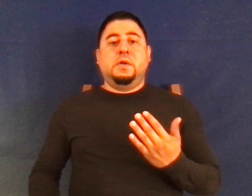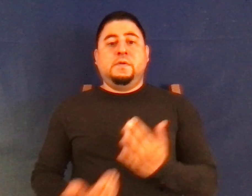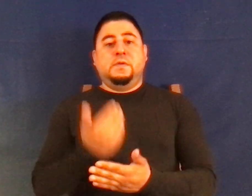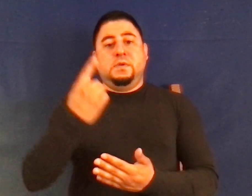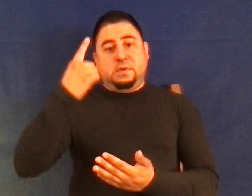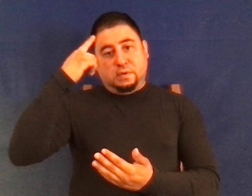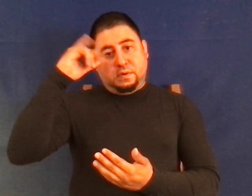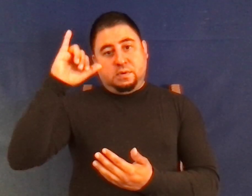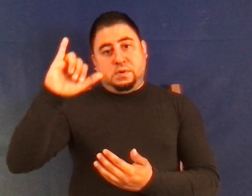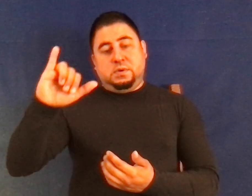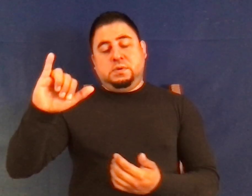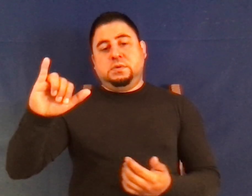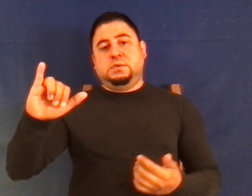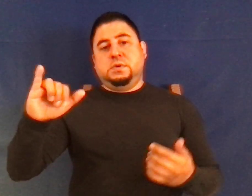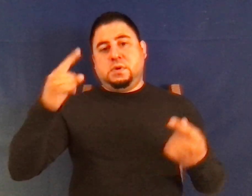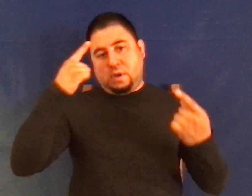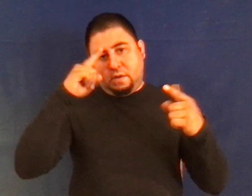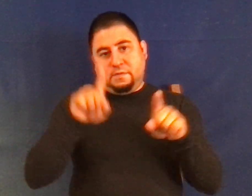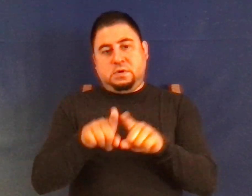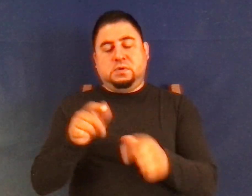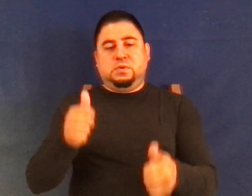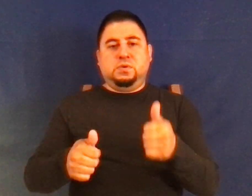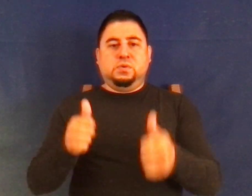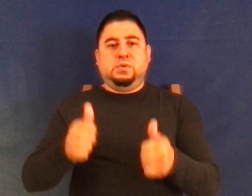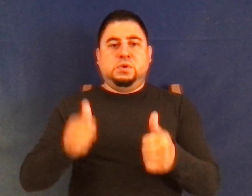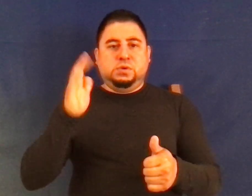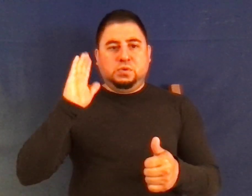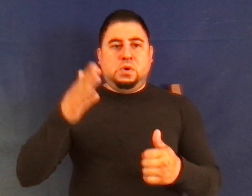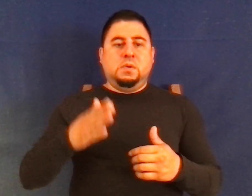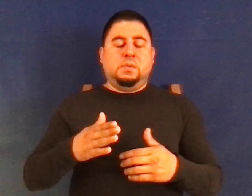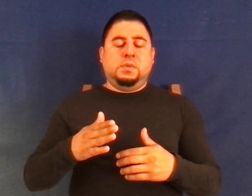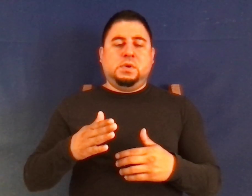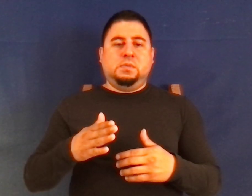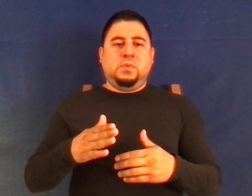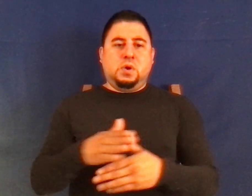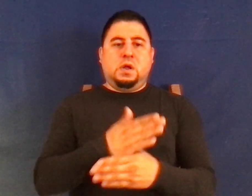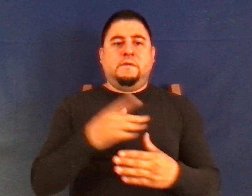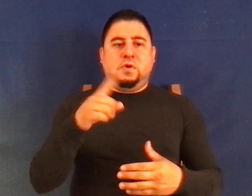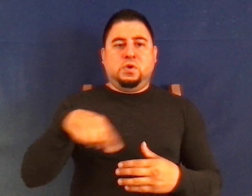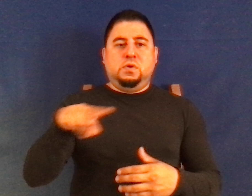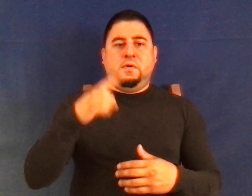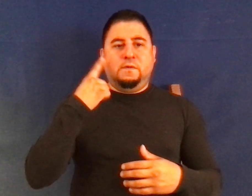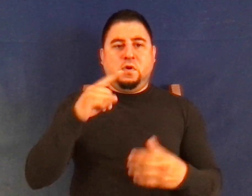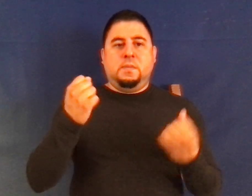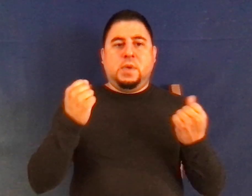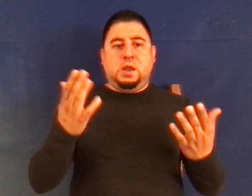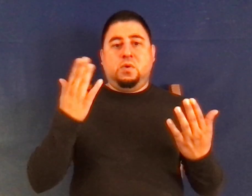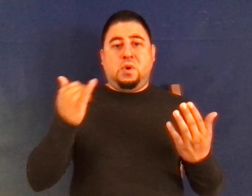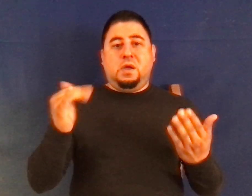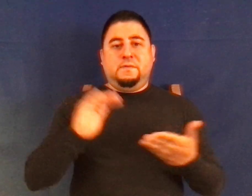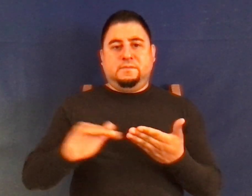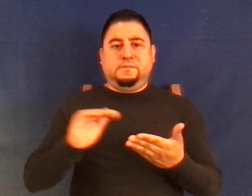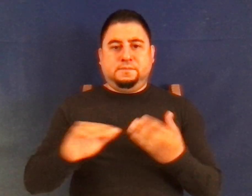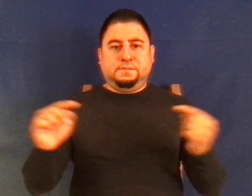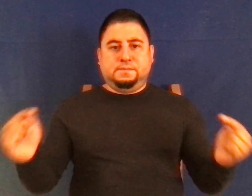my blood of the new and eternal covenant. It will be poured out for you and for many for the forgiveness of